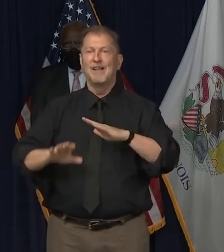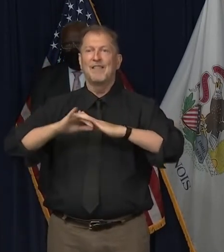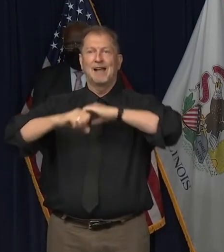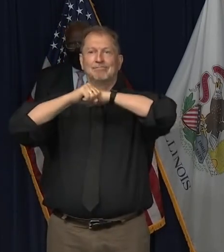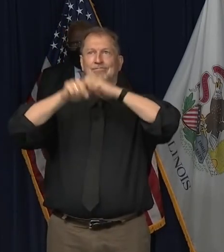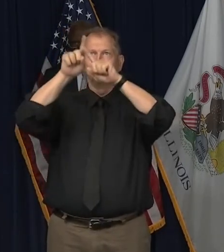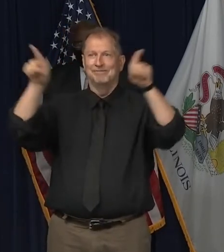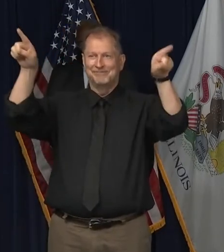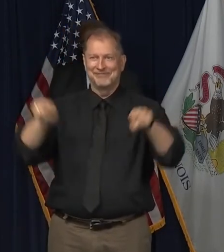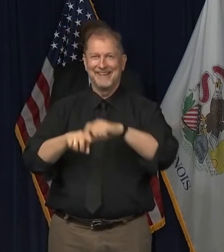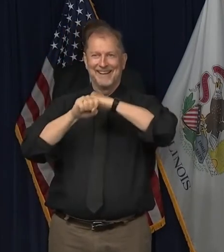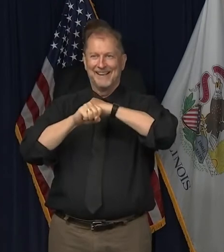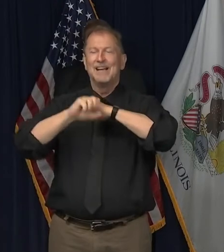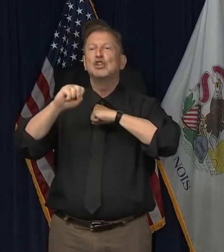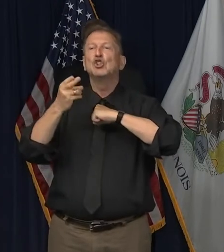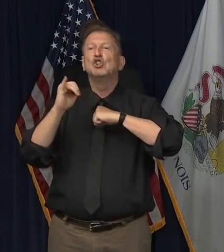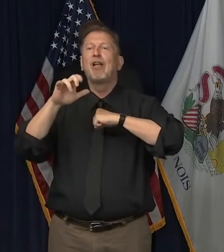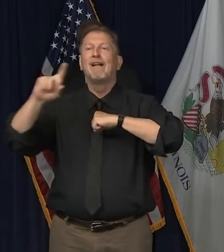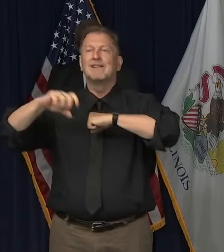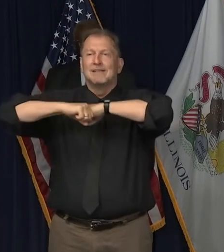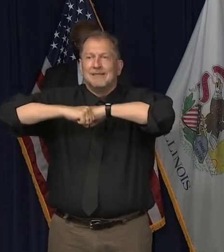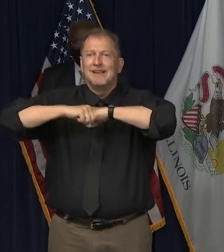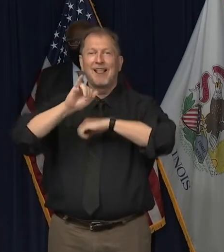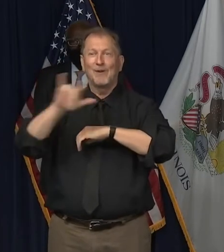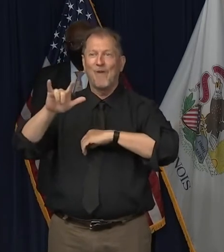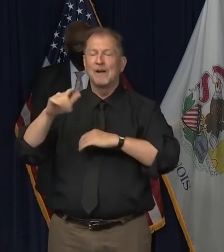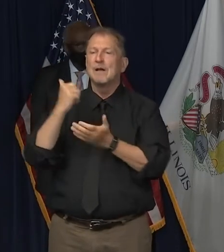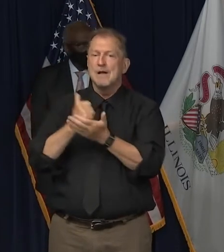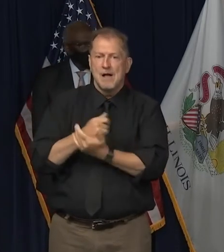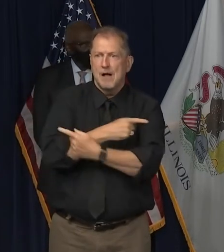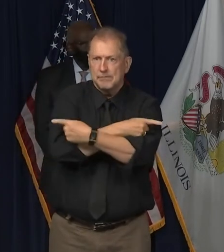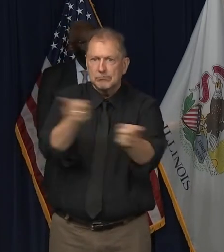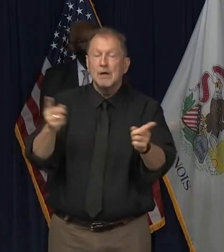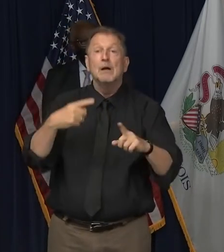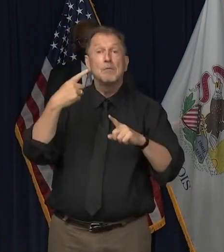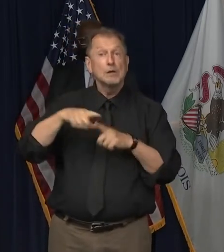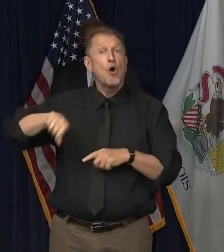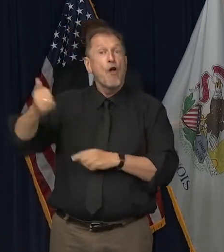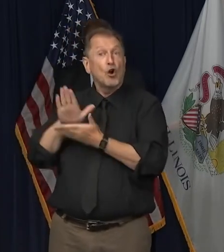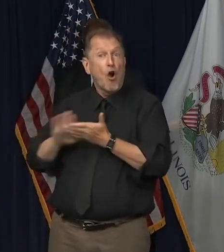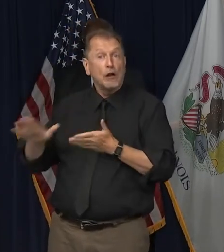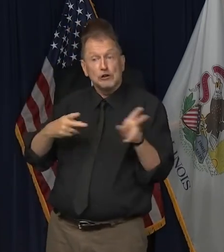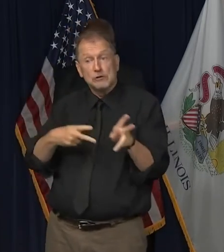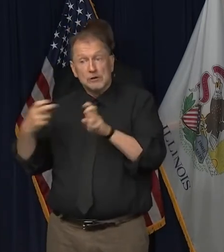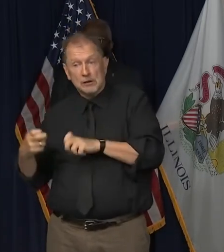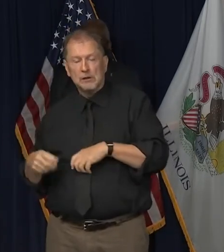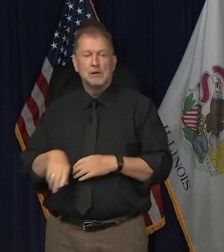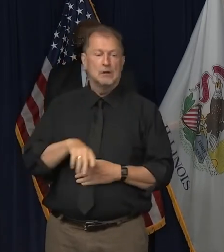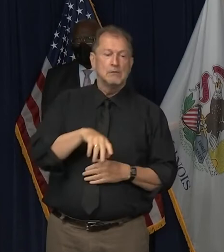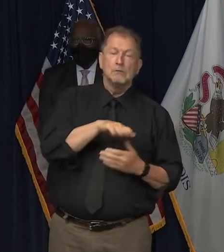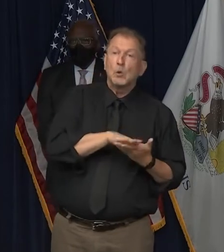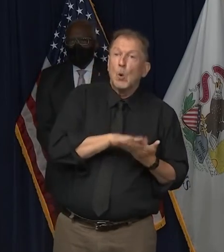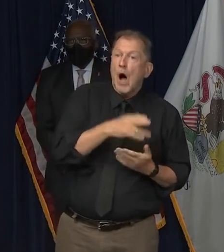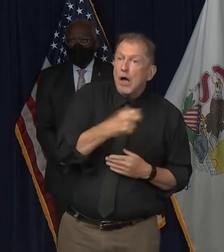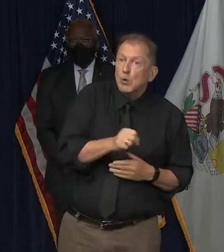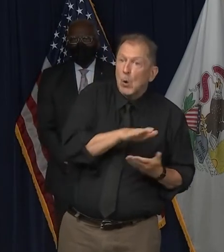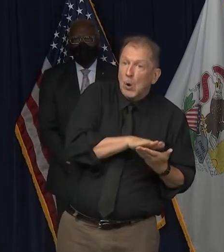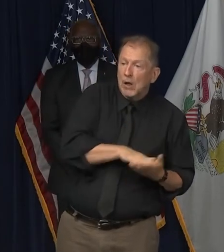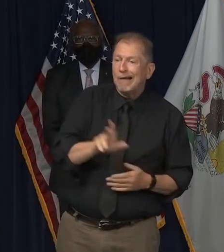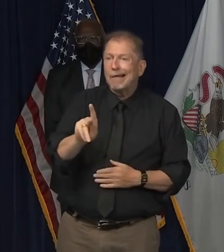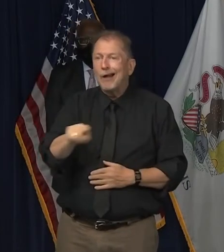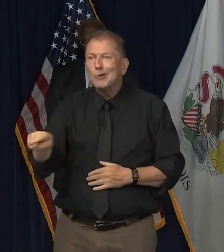Illinois, this will work to expand capacity in hopes of benefiting other universities, K through 12 schools, and public and private